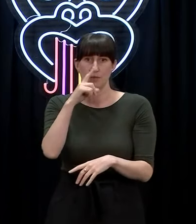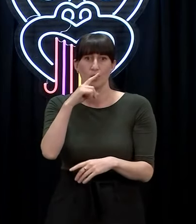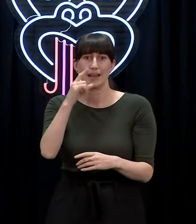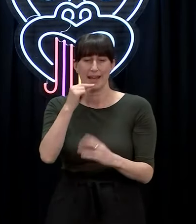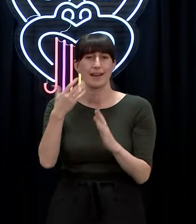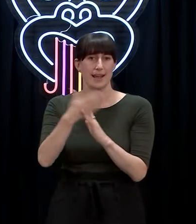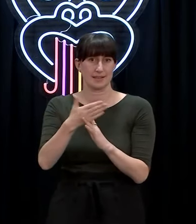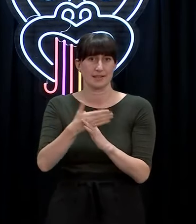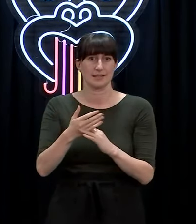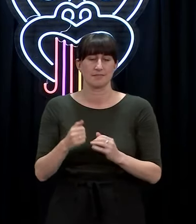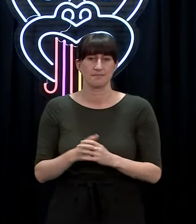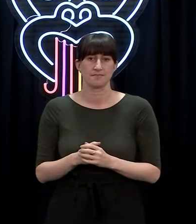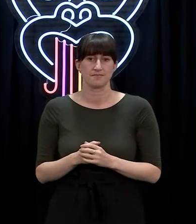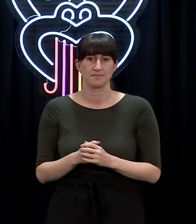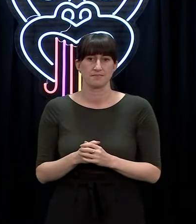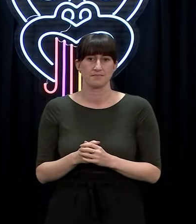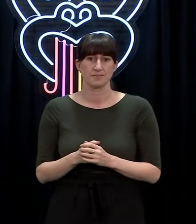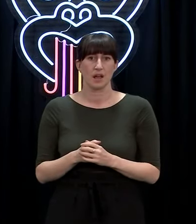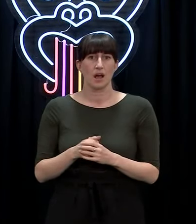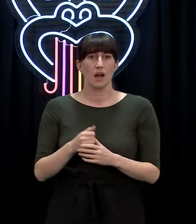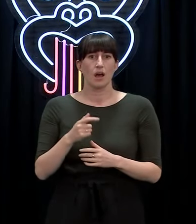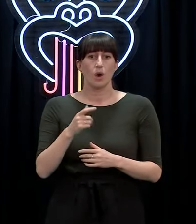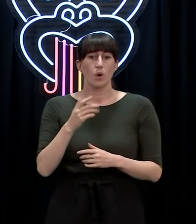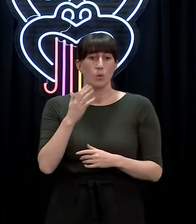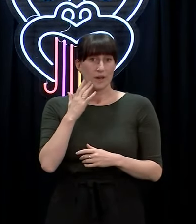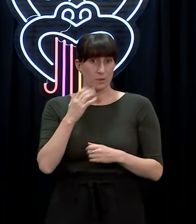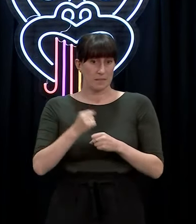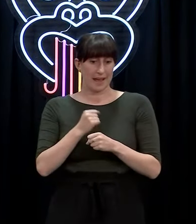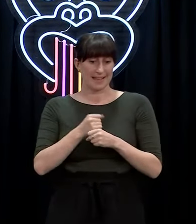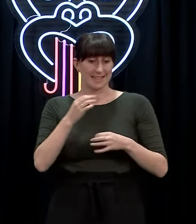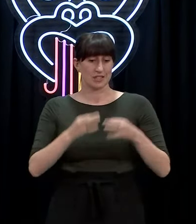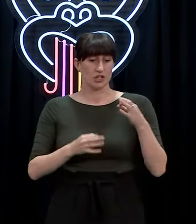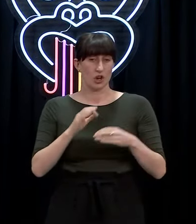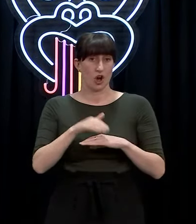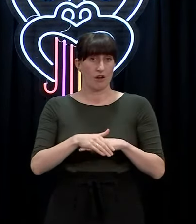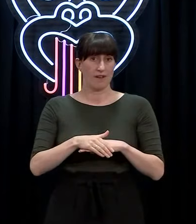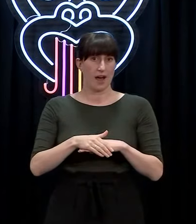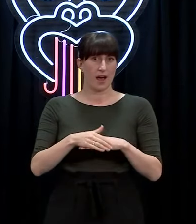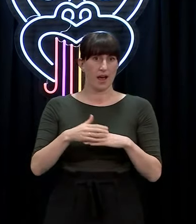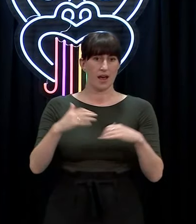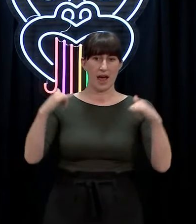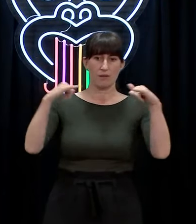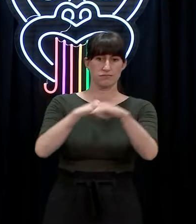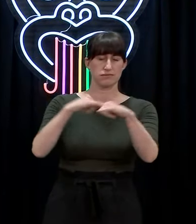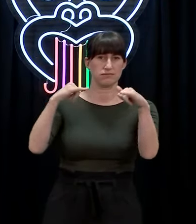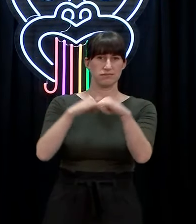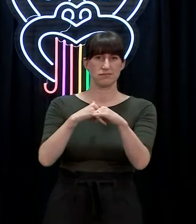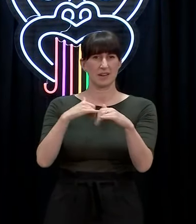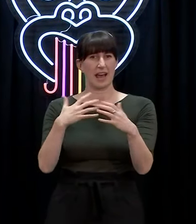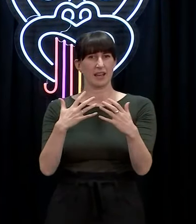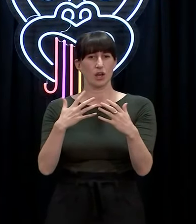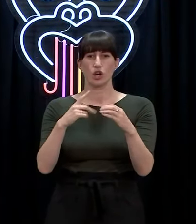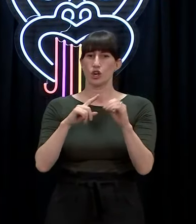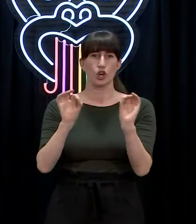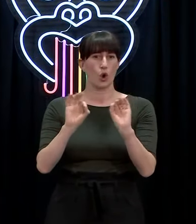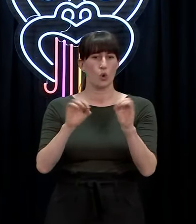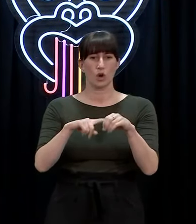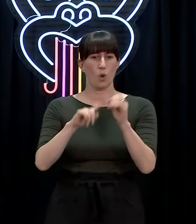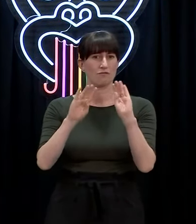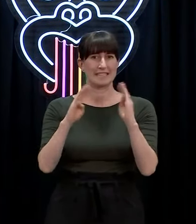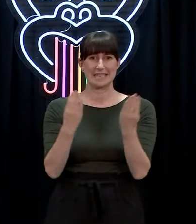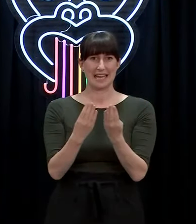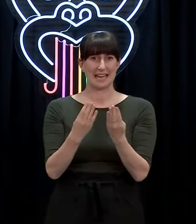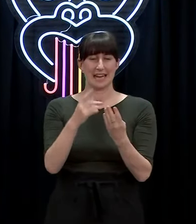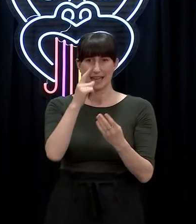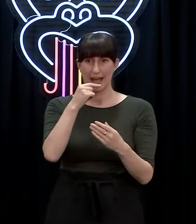access. We'll be able to confirm that when a decision on the Trans-Tasman bubble, which we're expecting to be able to make in the next